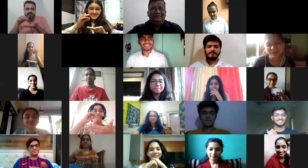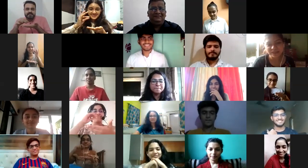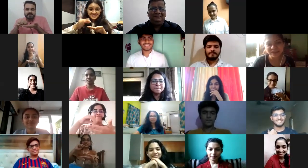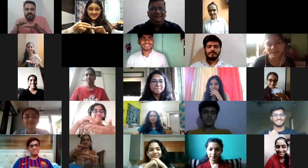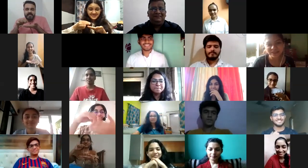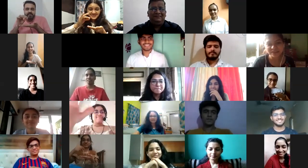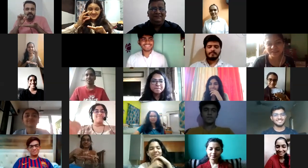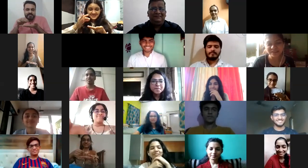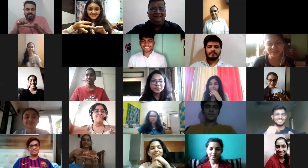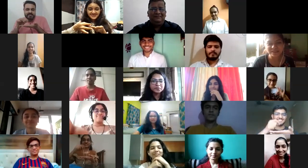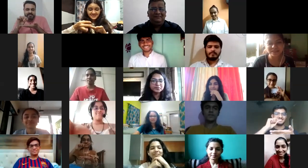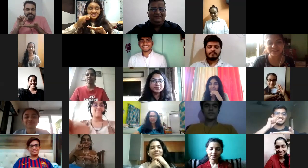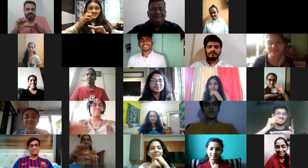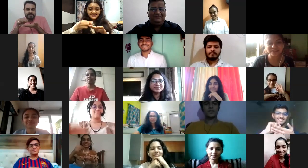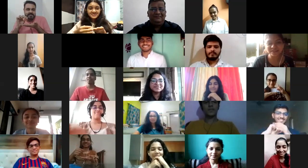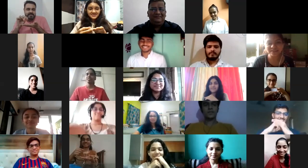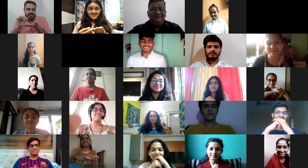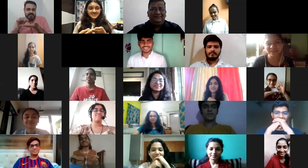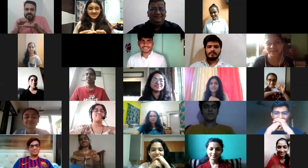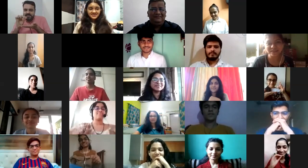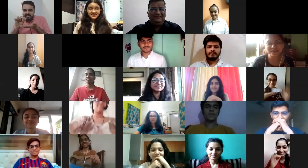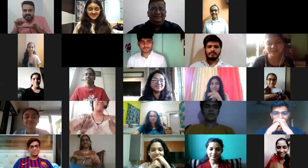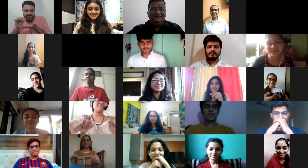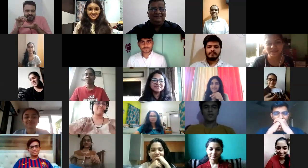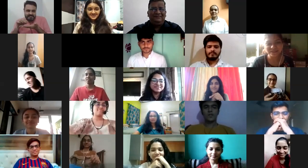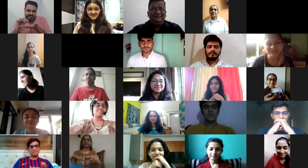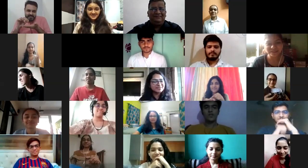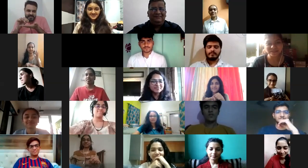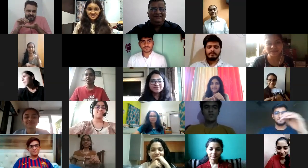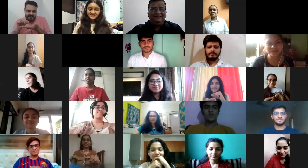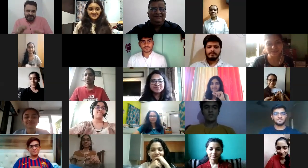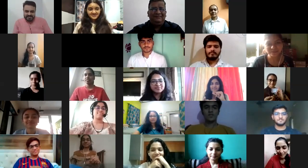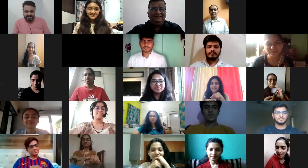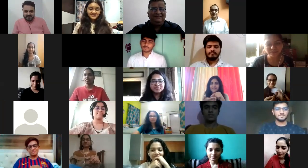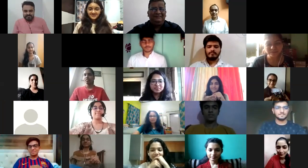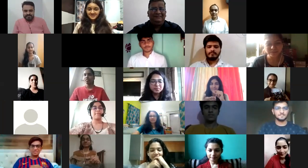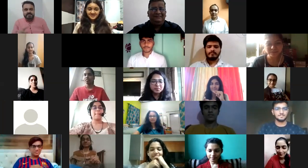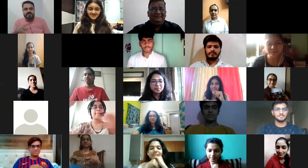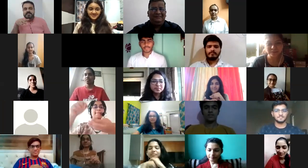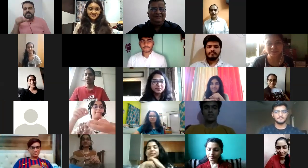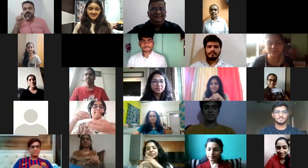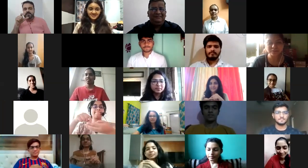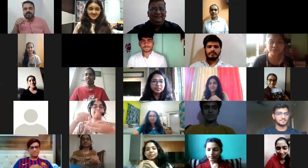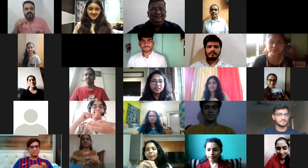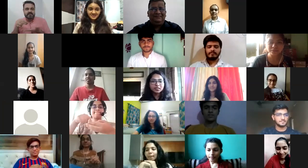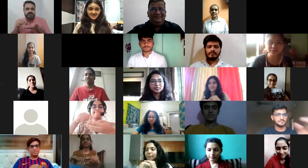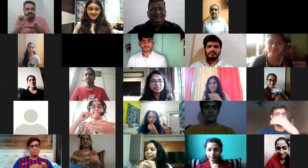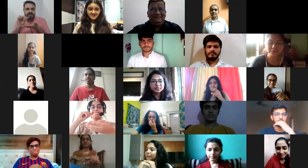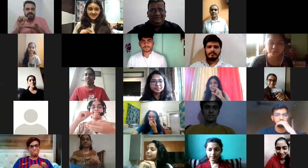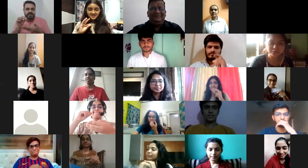you're having a tea. So this is tea. Okay. This is coffee. This is tea. And this